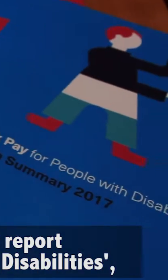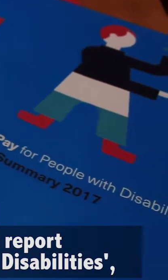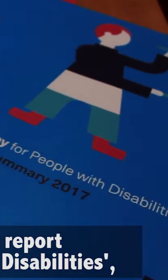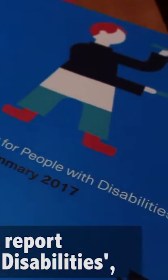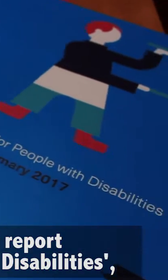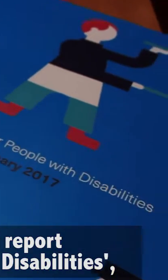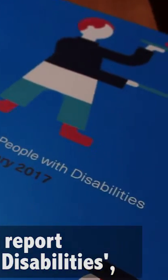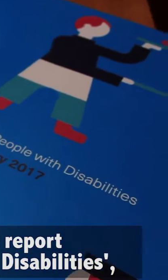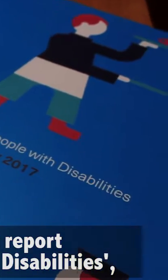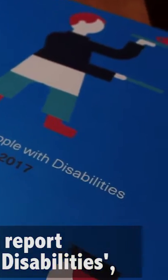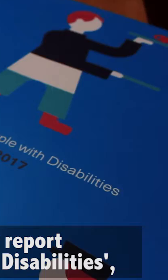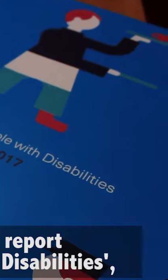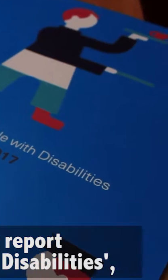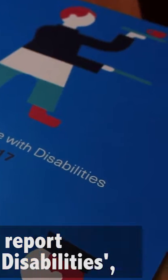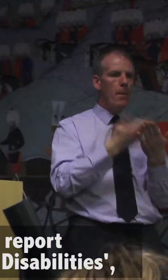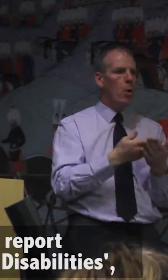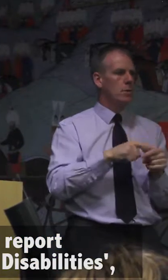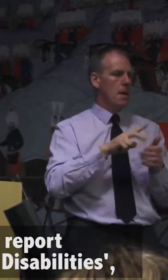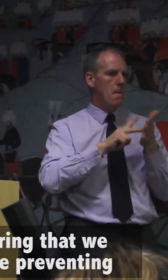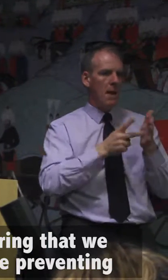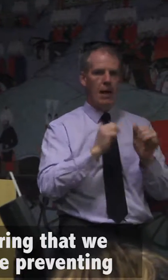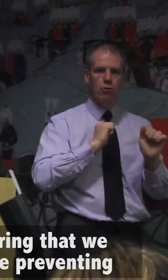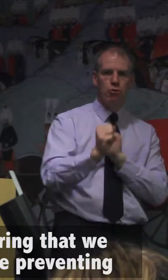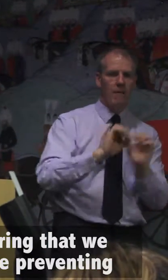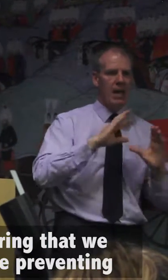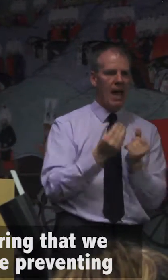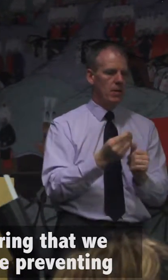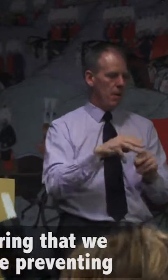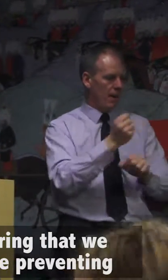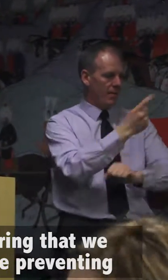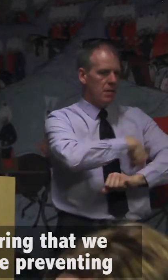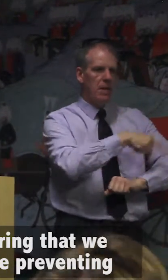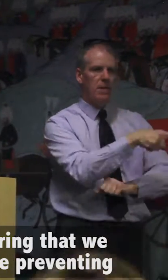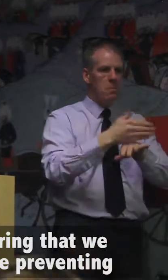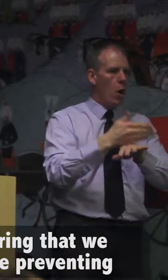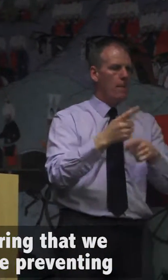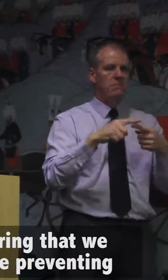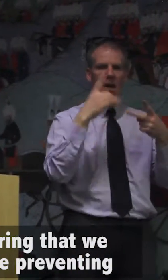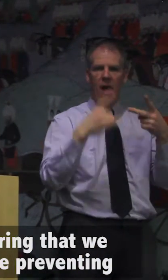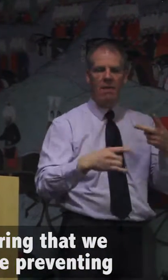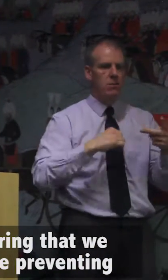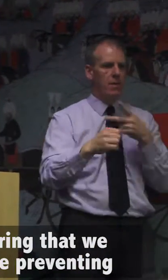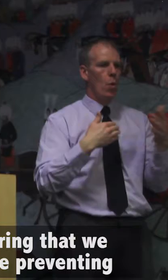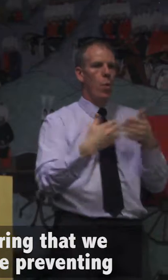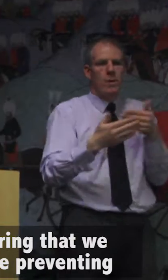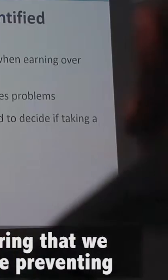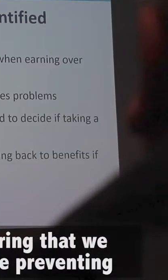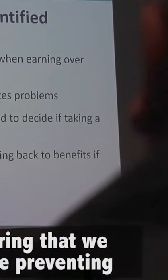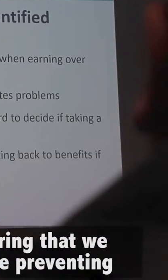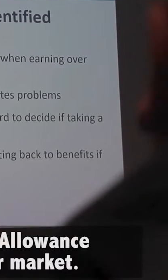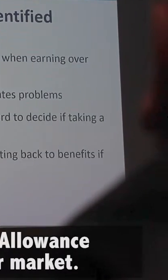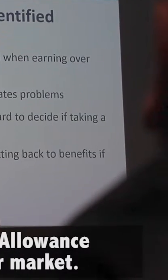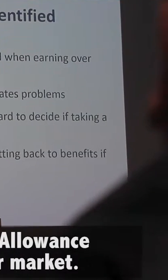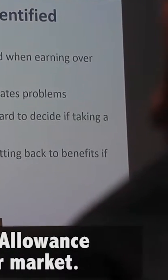excellent report, Make Work Pay for People with Disabilities, which essentially is about ensuring that we can deal with the issues that